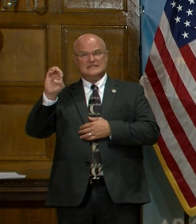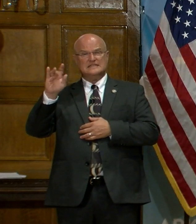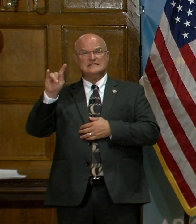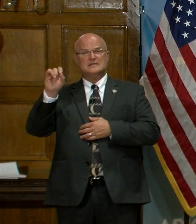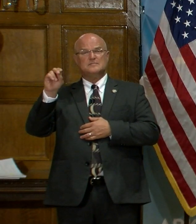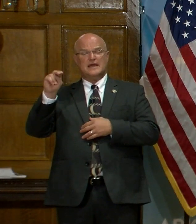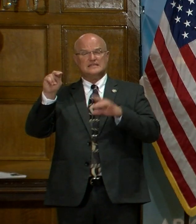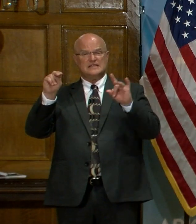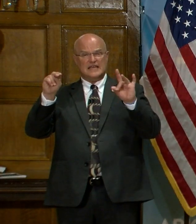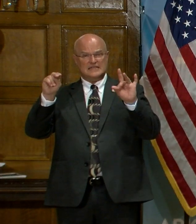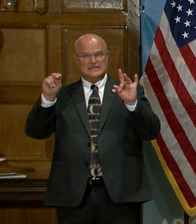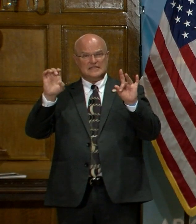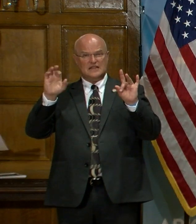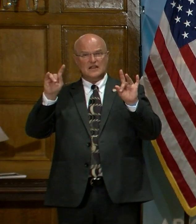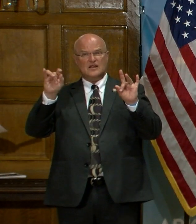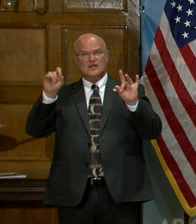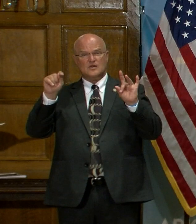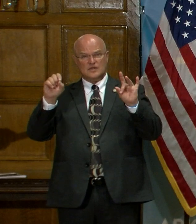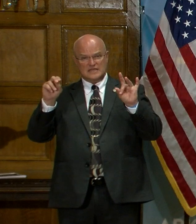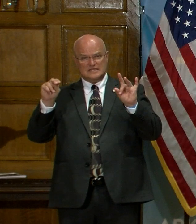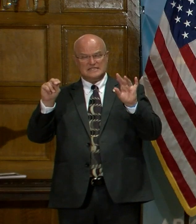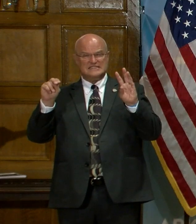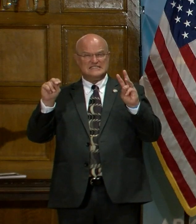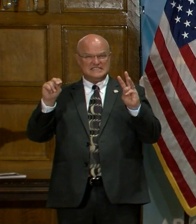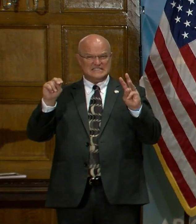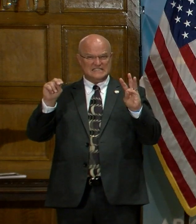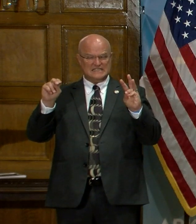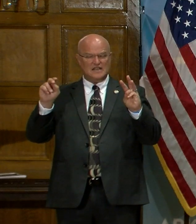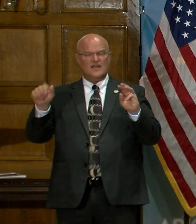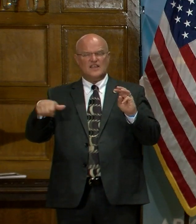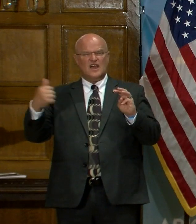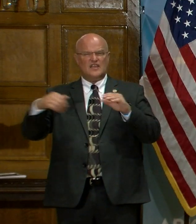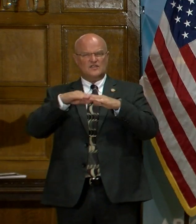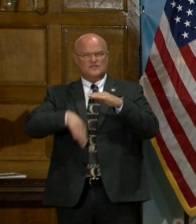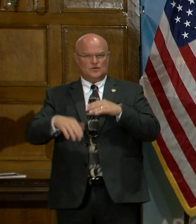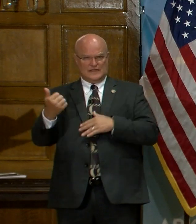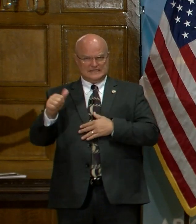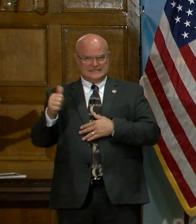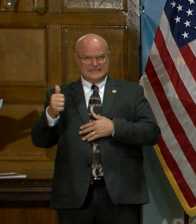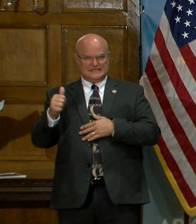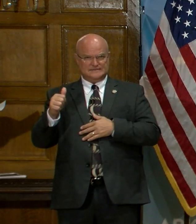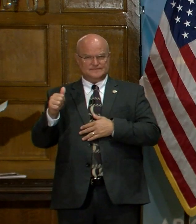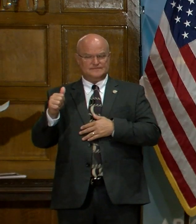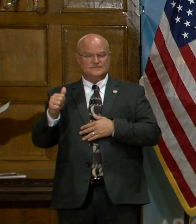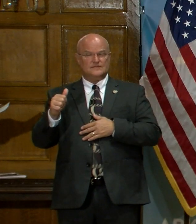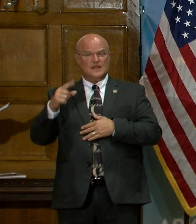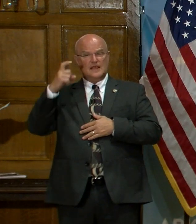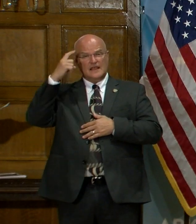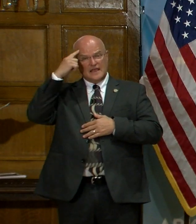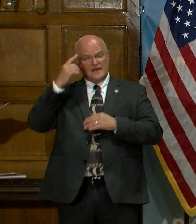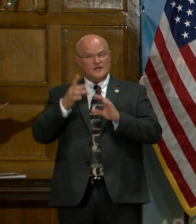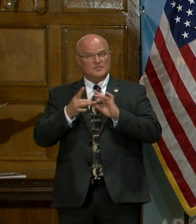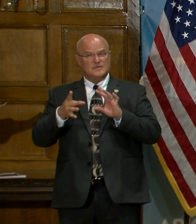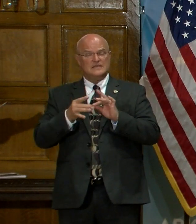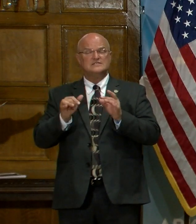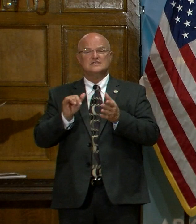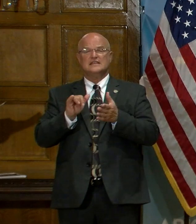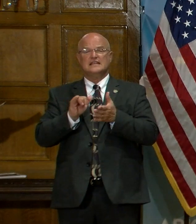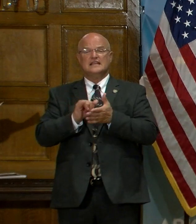18, Crittenden 16, and all the remaining counties were fewer than 10. The governor mentioned